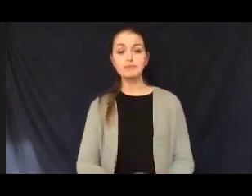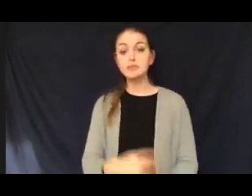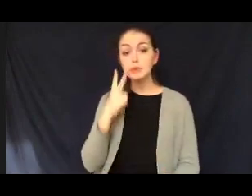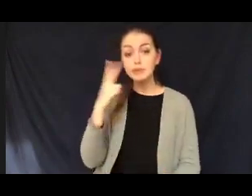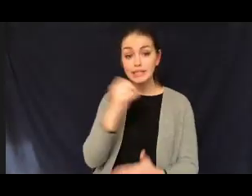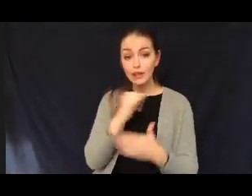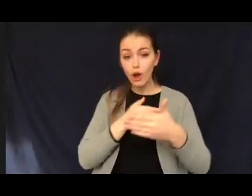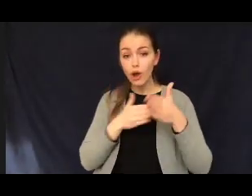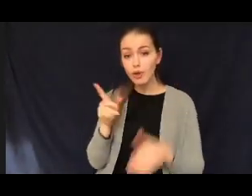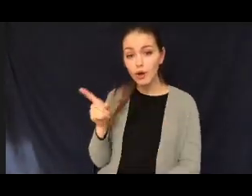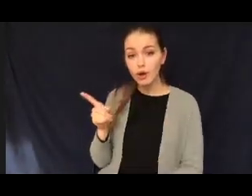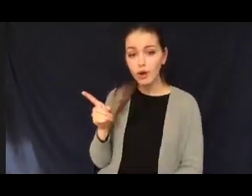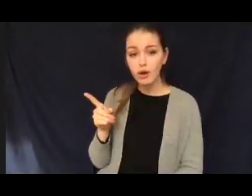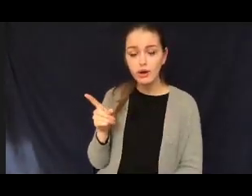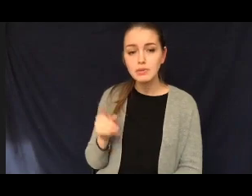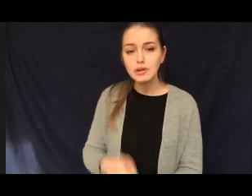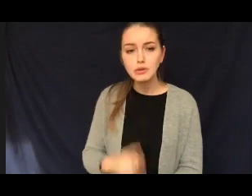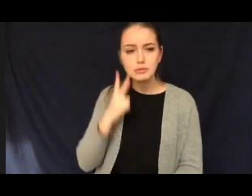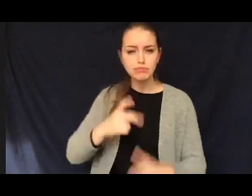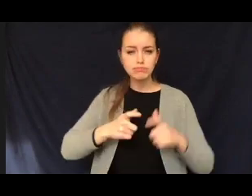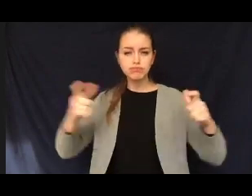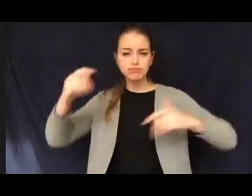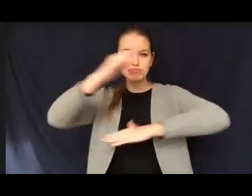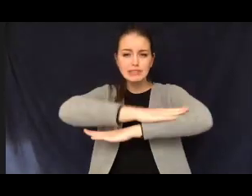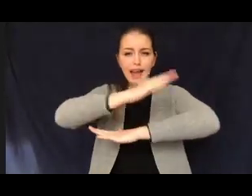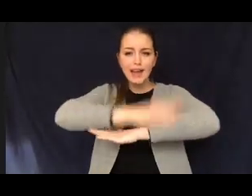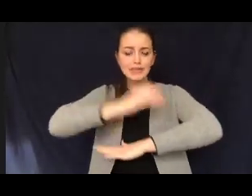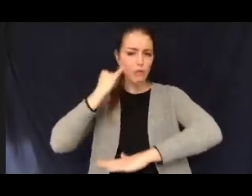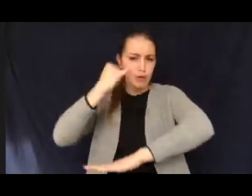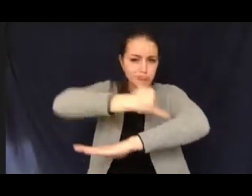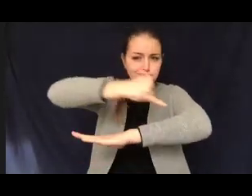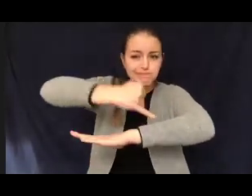And you can see that Oh, there's a cool. huge desk for them, an art desk, and